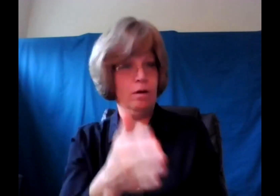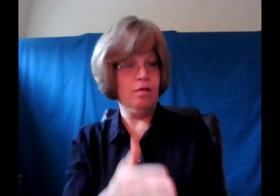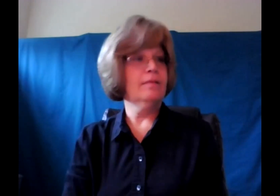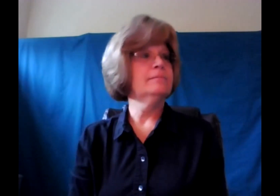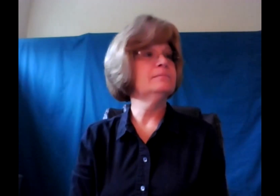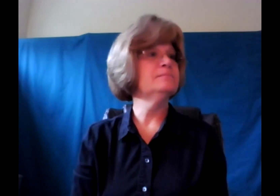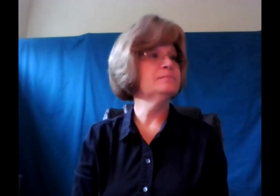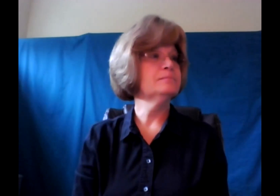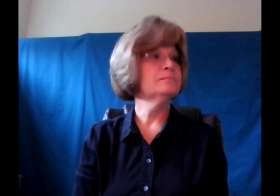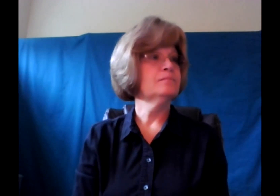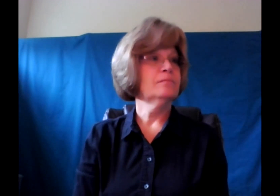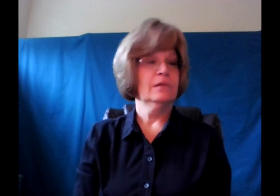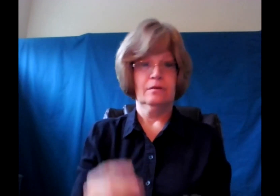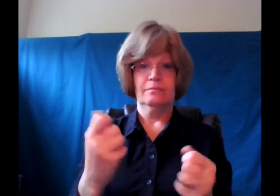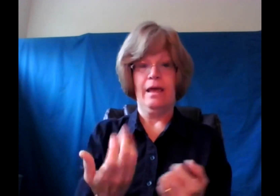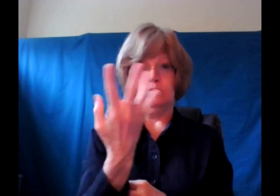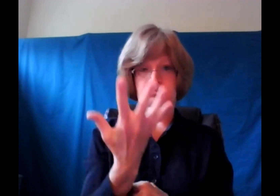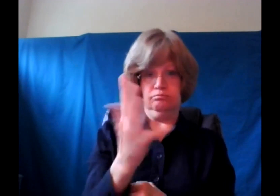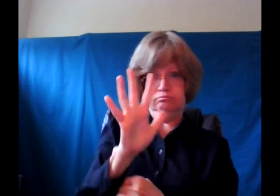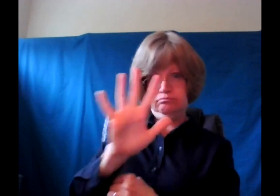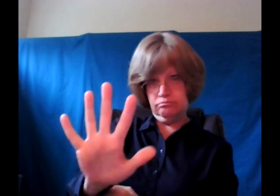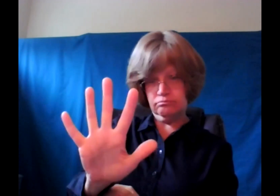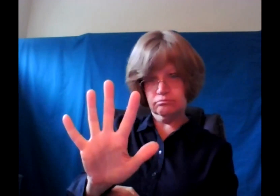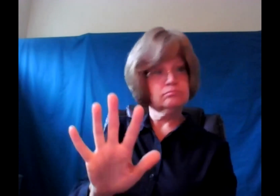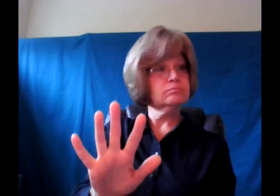I will. And would you turn and face the congregation?